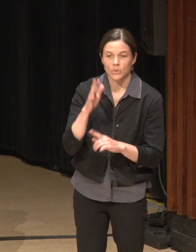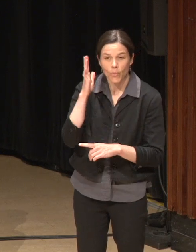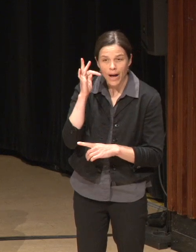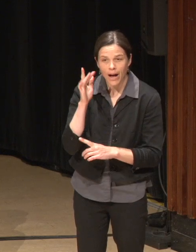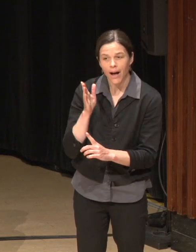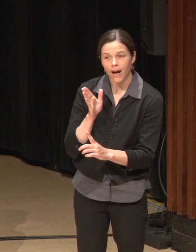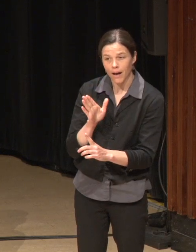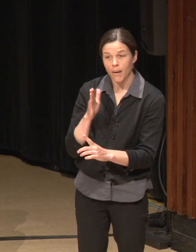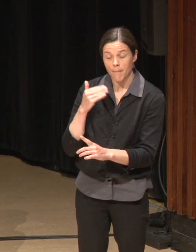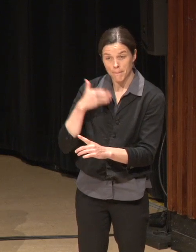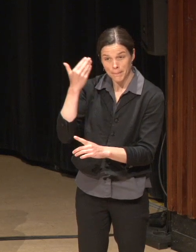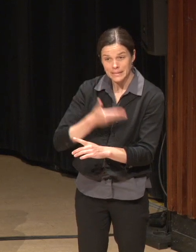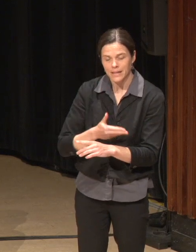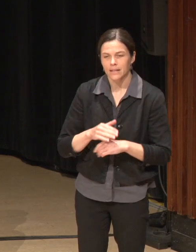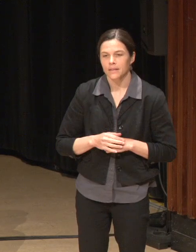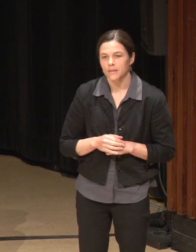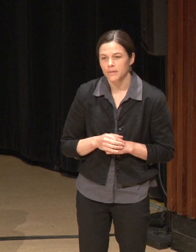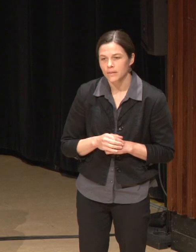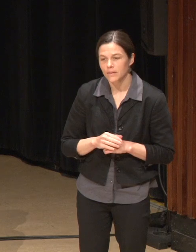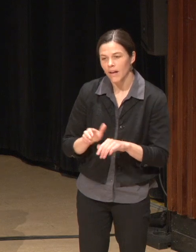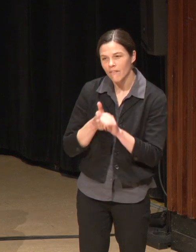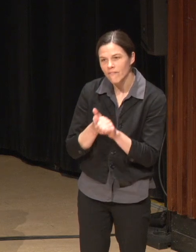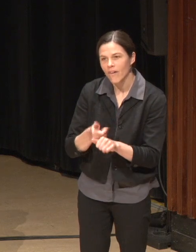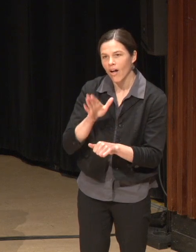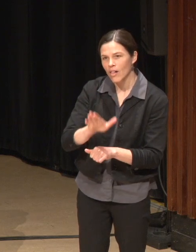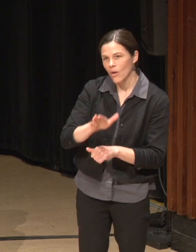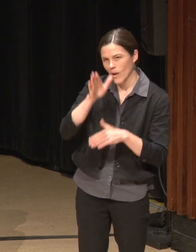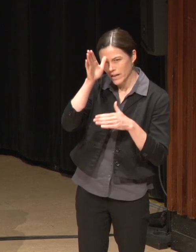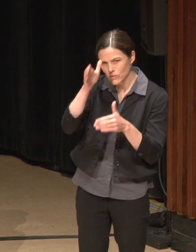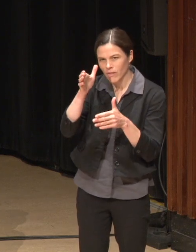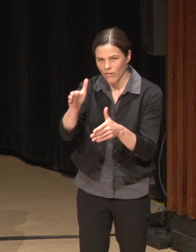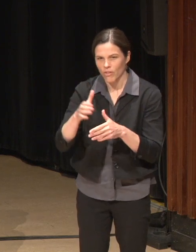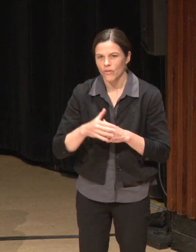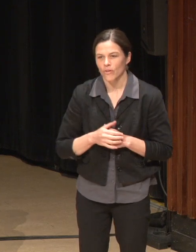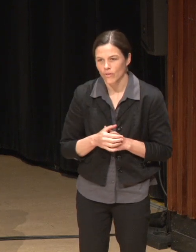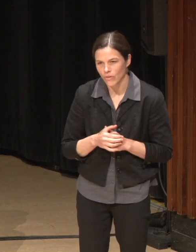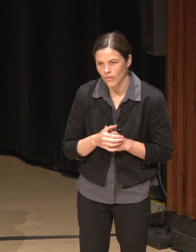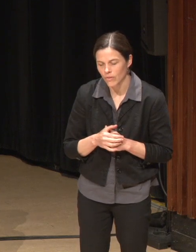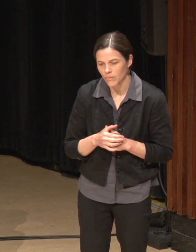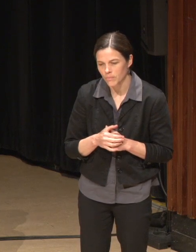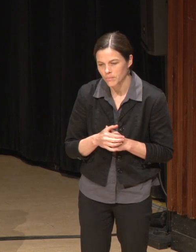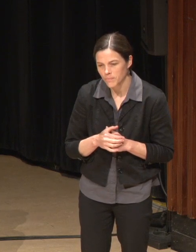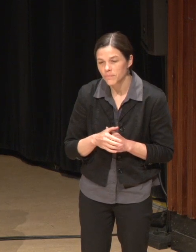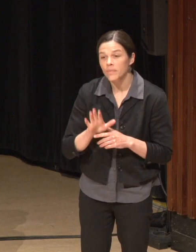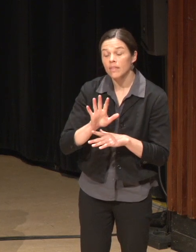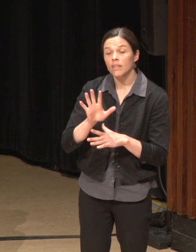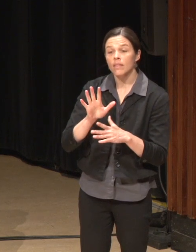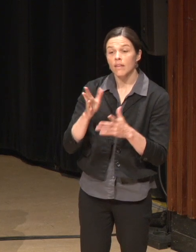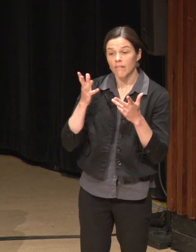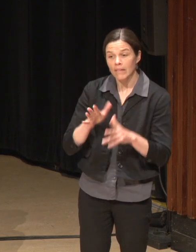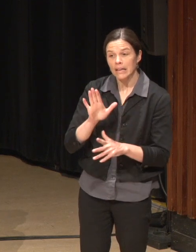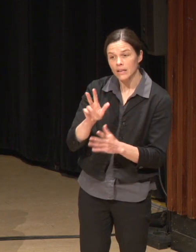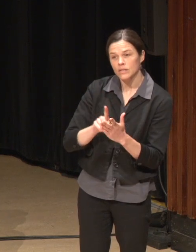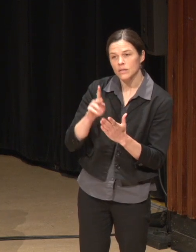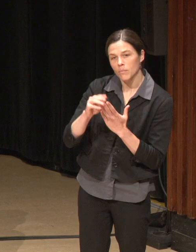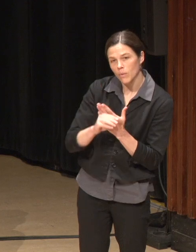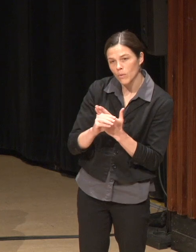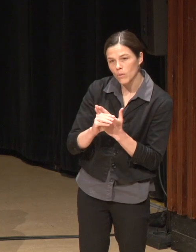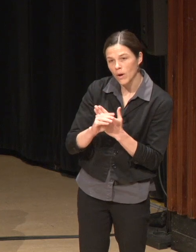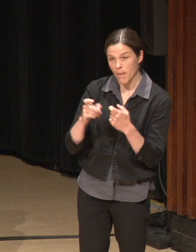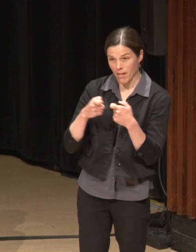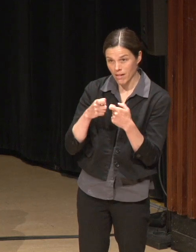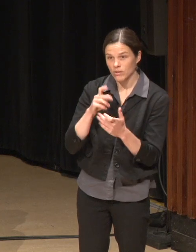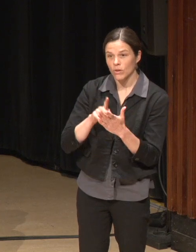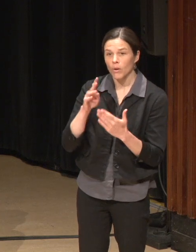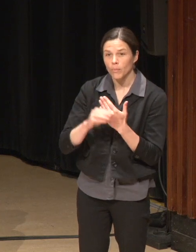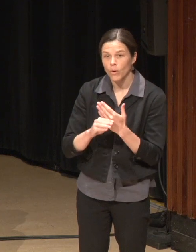he's following in the footsteps of his great-grandfather who completed his electrical program exactly 100